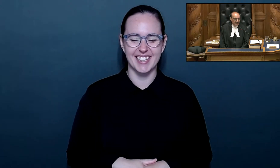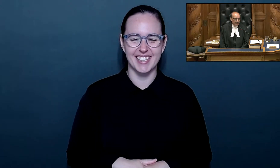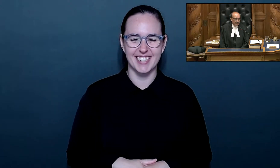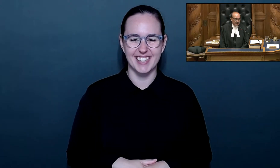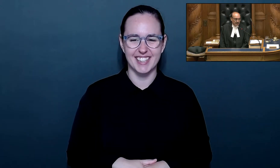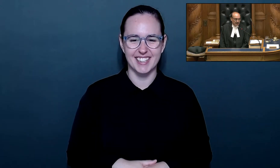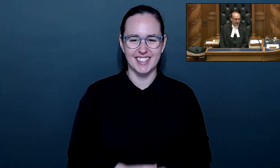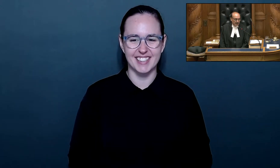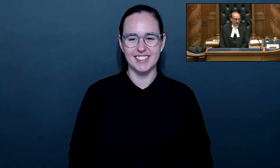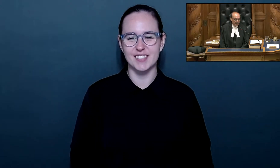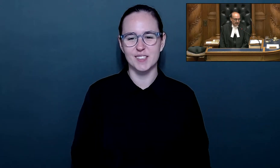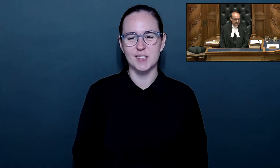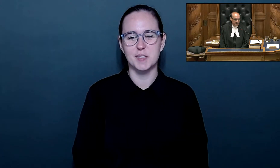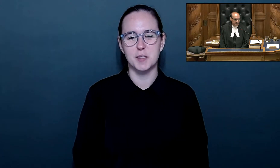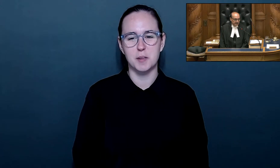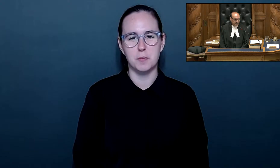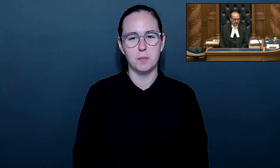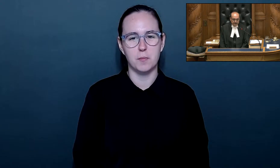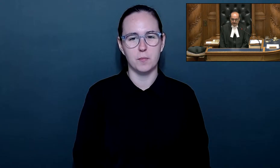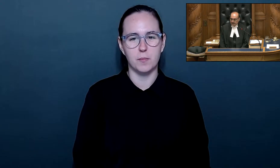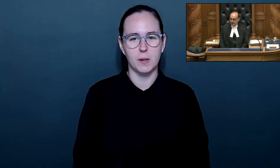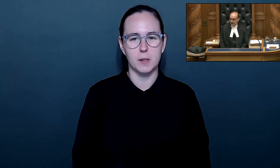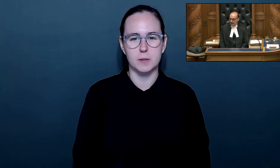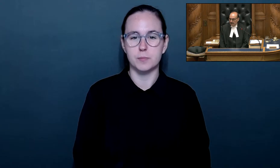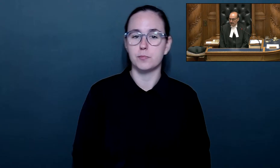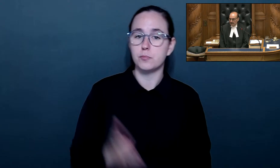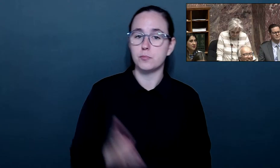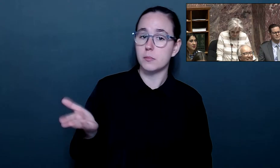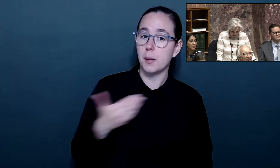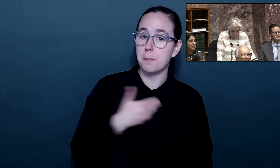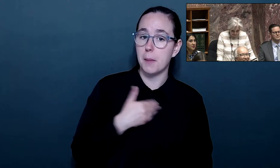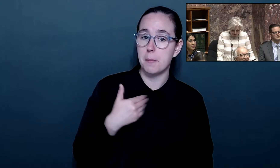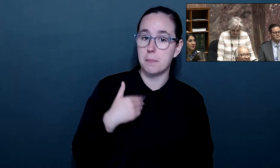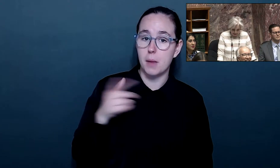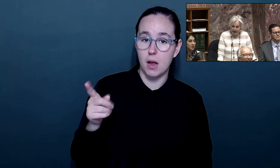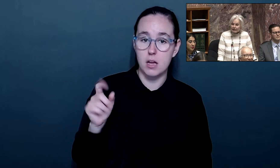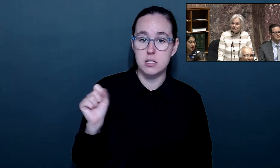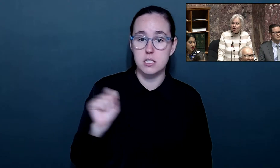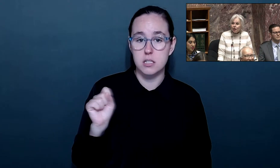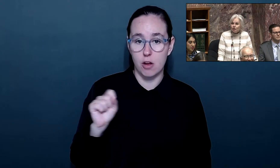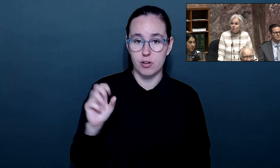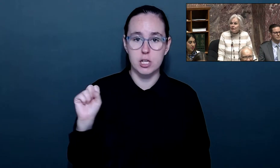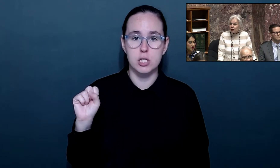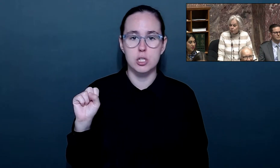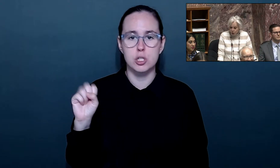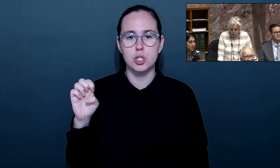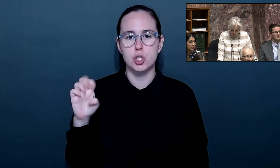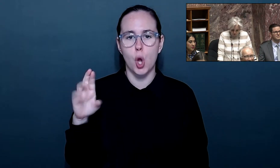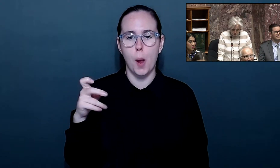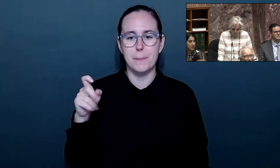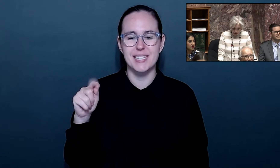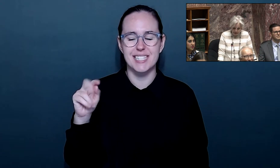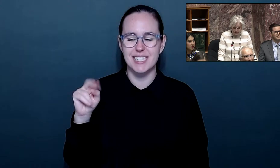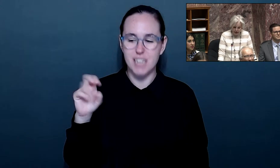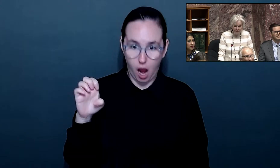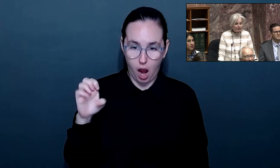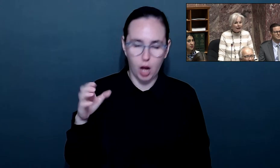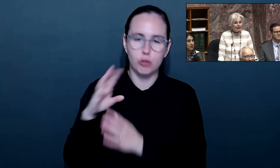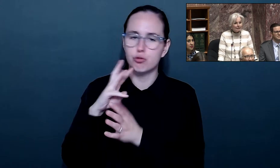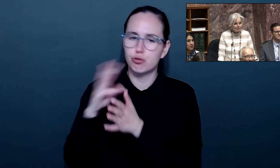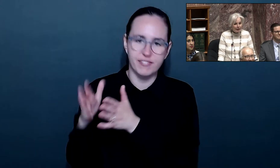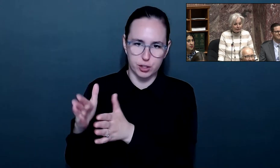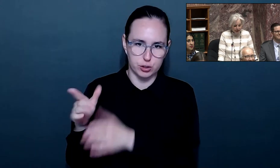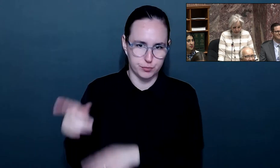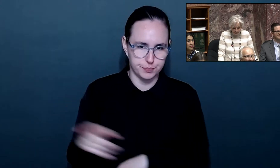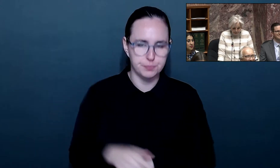Member for Surrey Serpentine River. Thank you, Mr. Speaker. I would like to acknowledge Miss Walser's grade 5